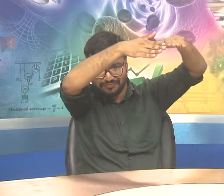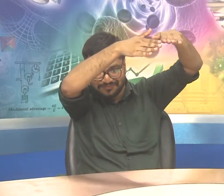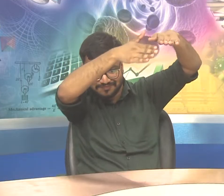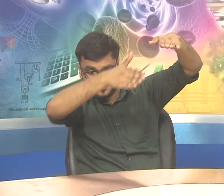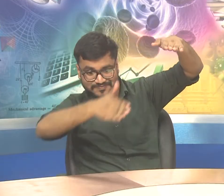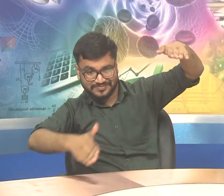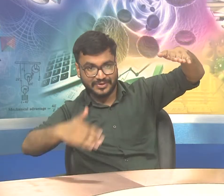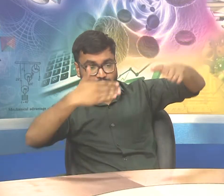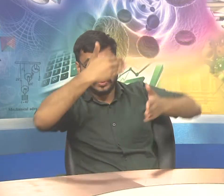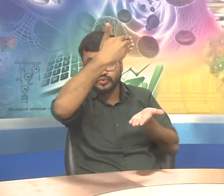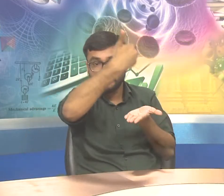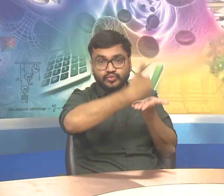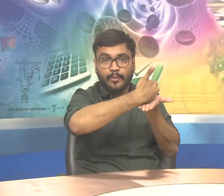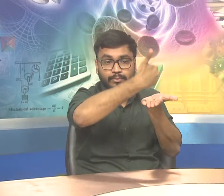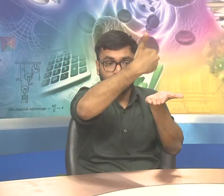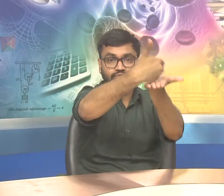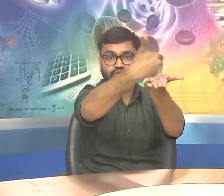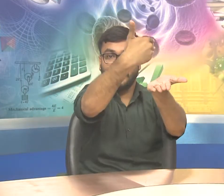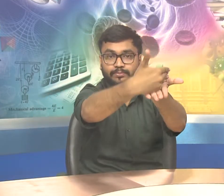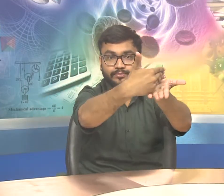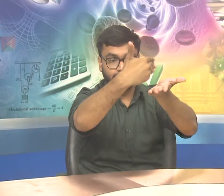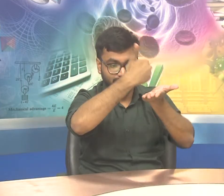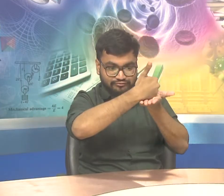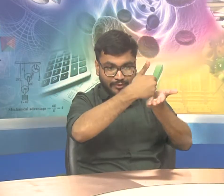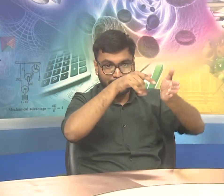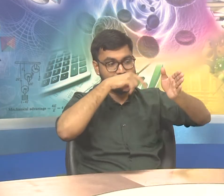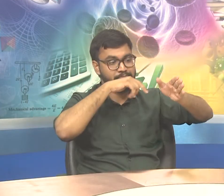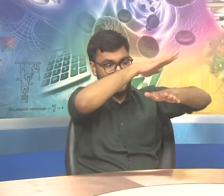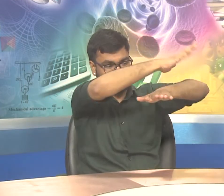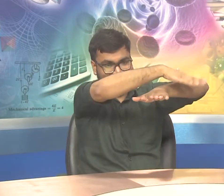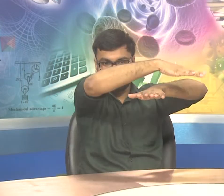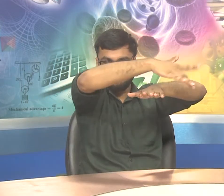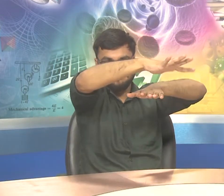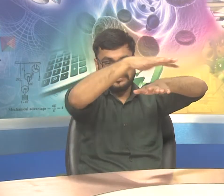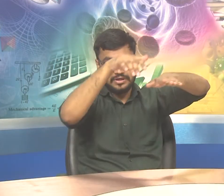Water stored in a dam has potential energy.